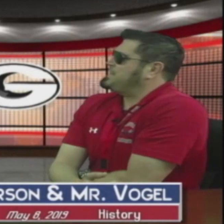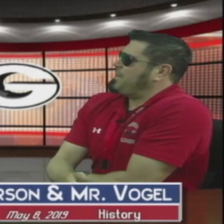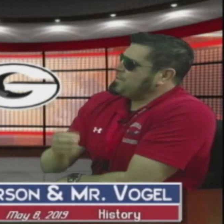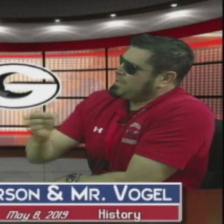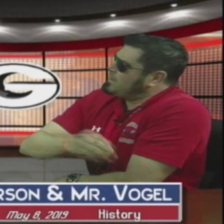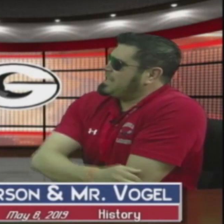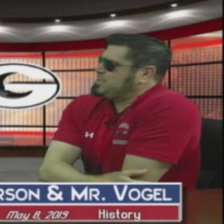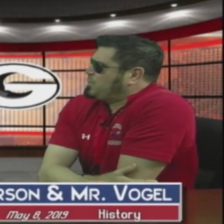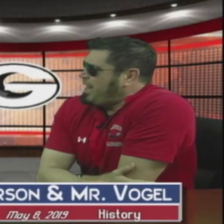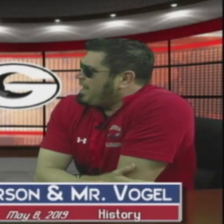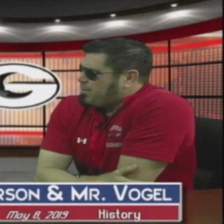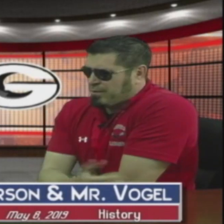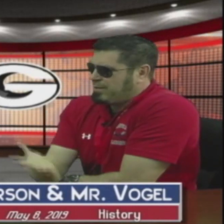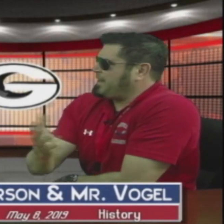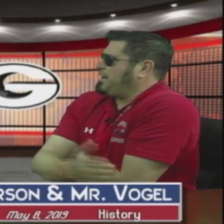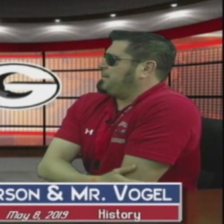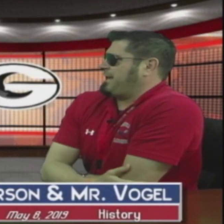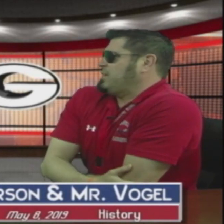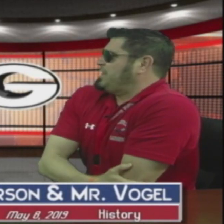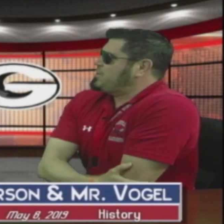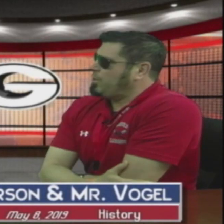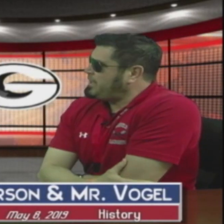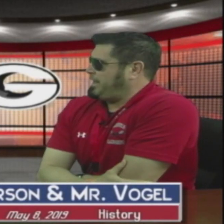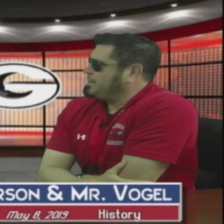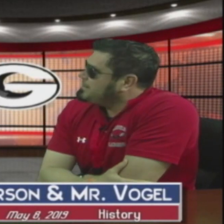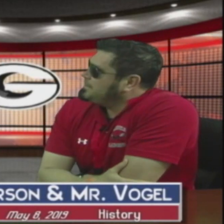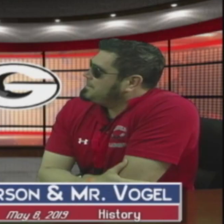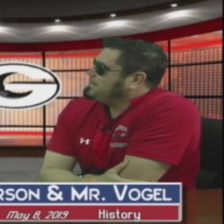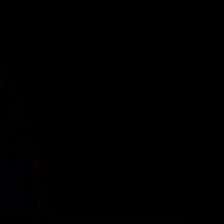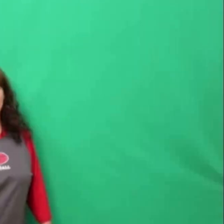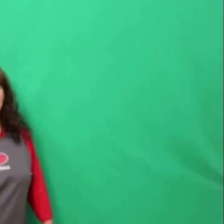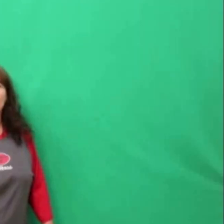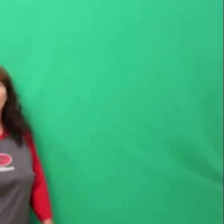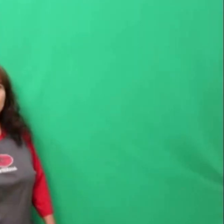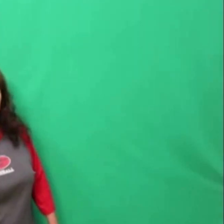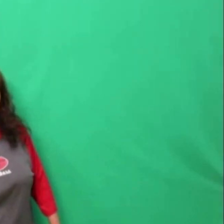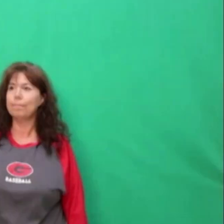I'll tell you what, Miss A, those sunglasses look great on you You look like Angelina Jolie I get that